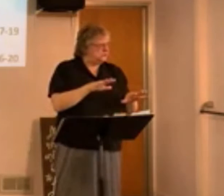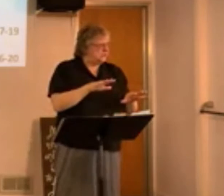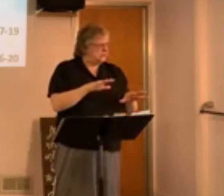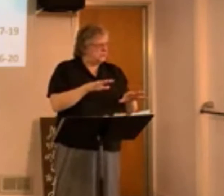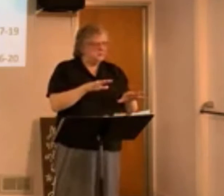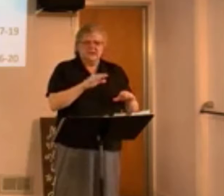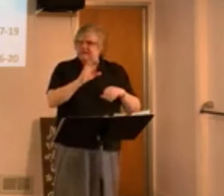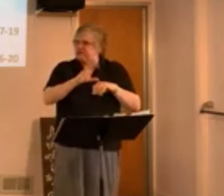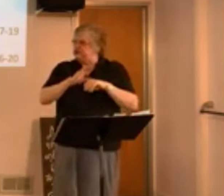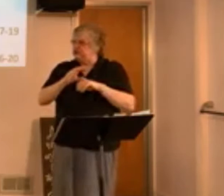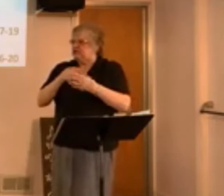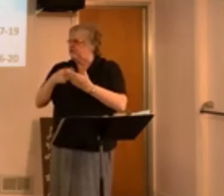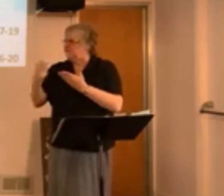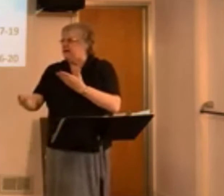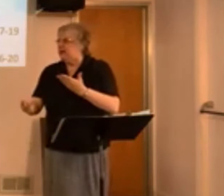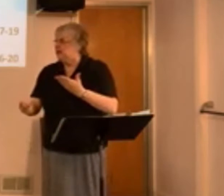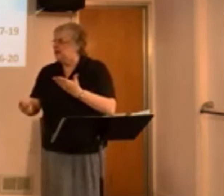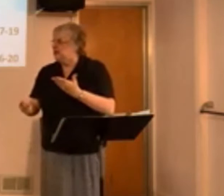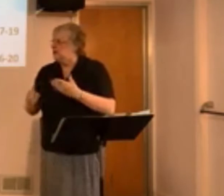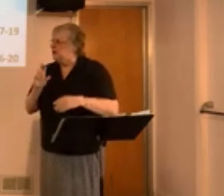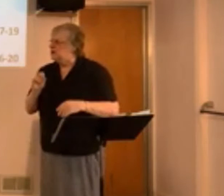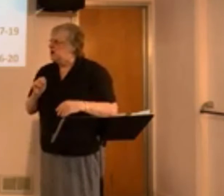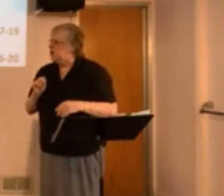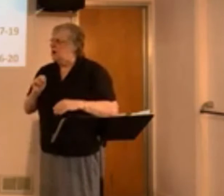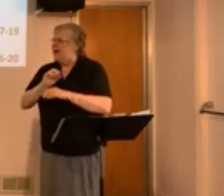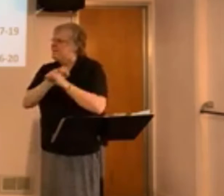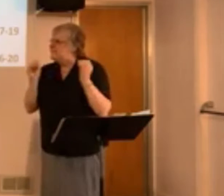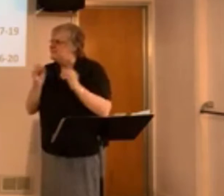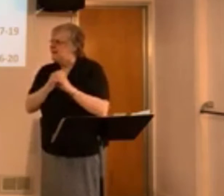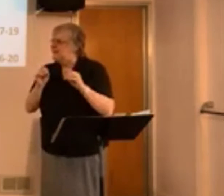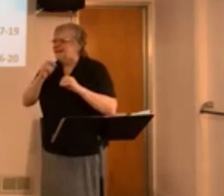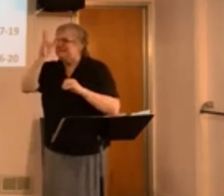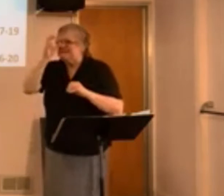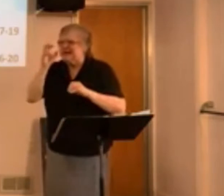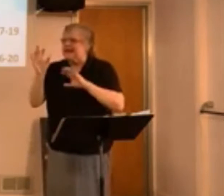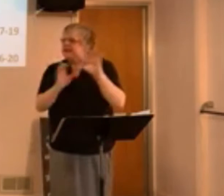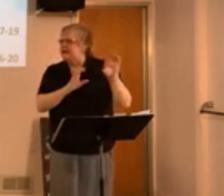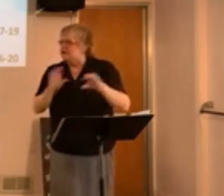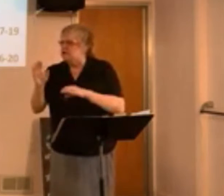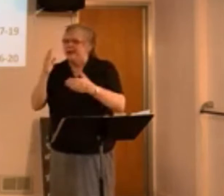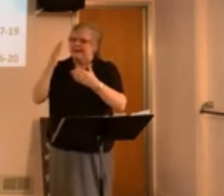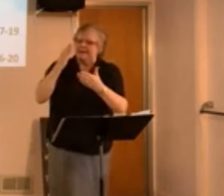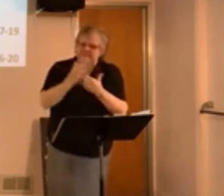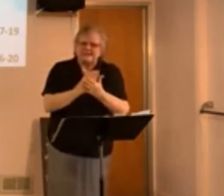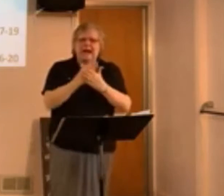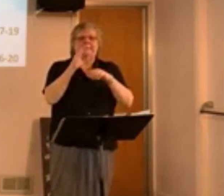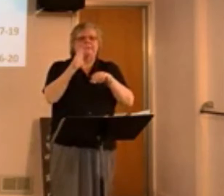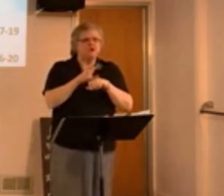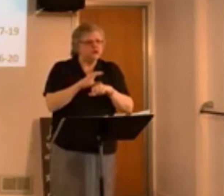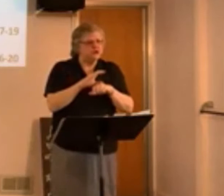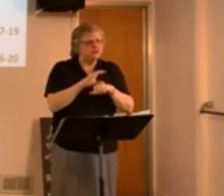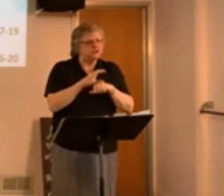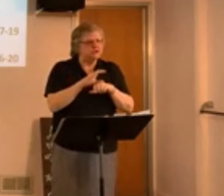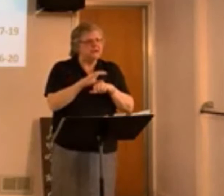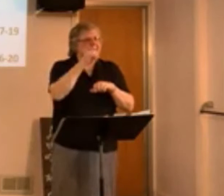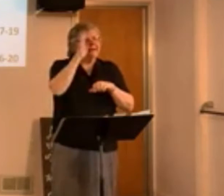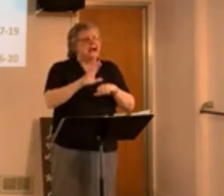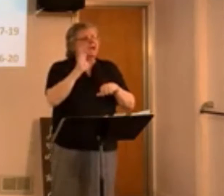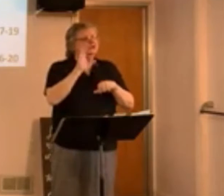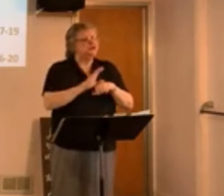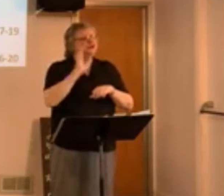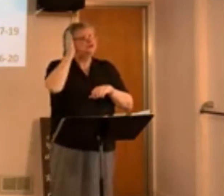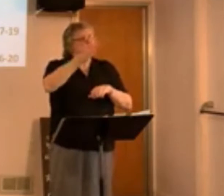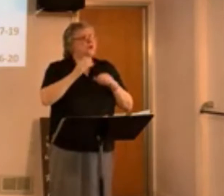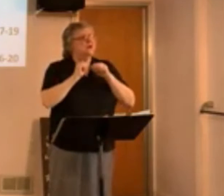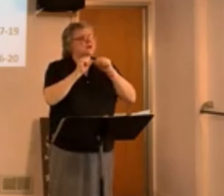war? No. There's nothing the devil can do, nothing the culture can do to